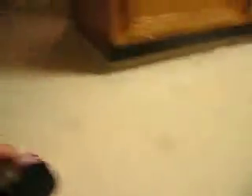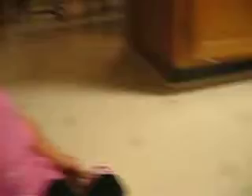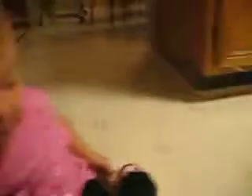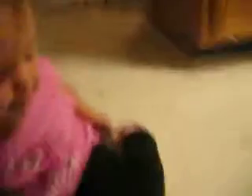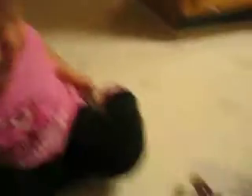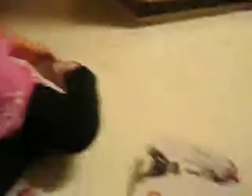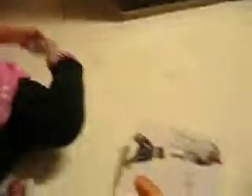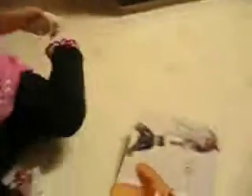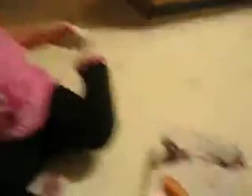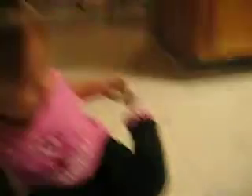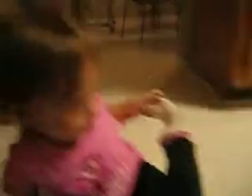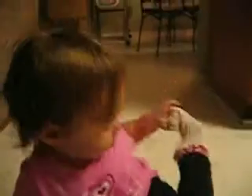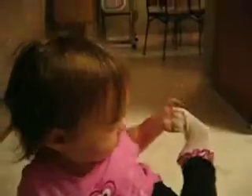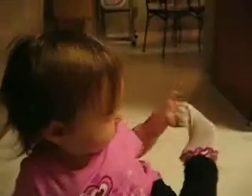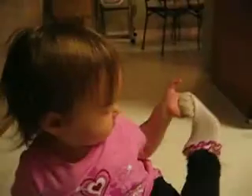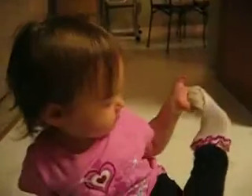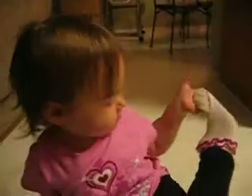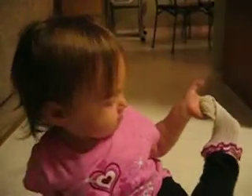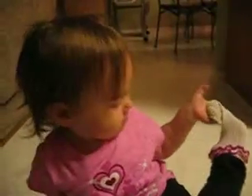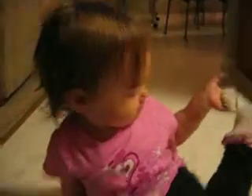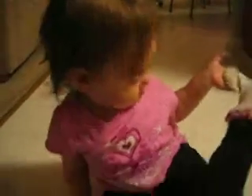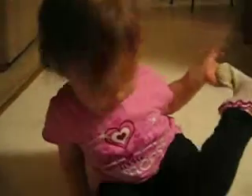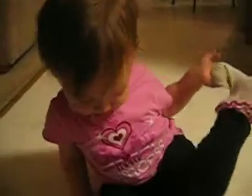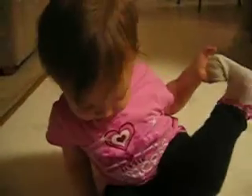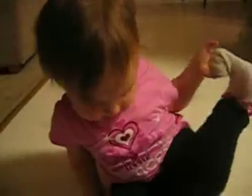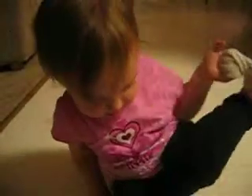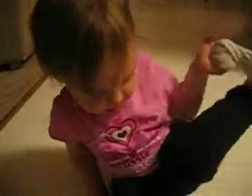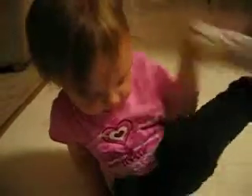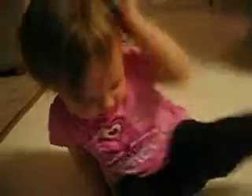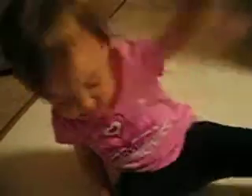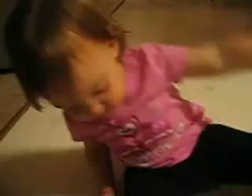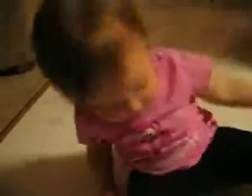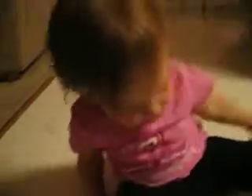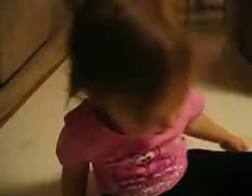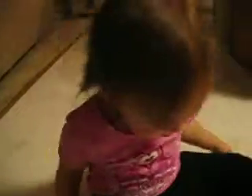Can you do cat? Cory, show mommy cat.